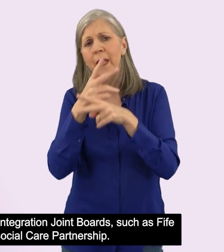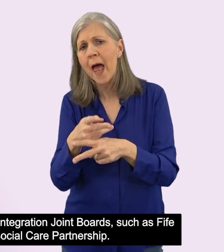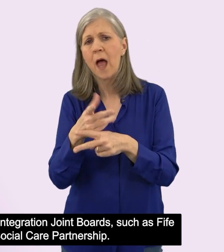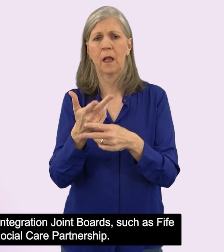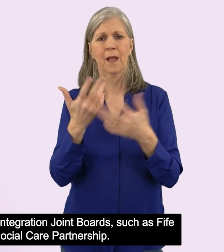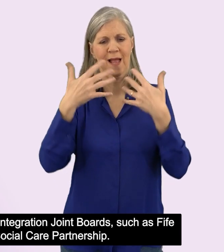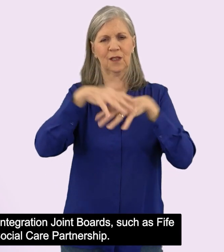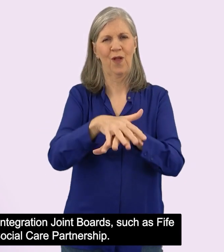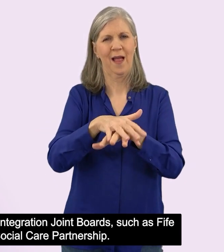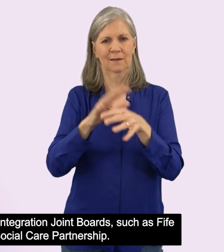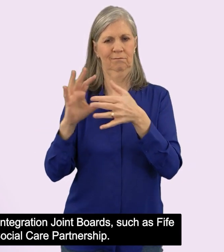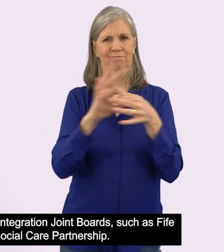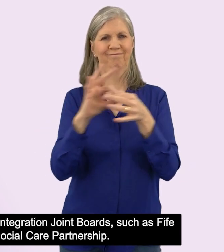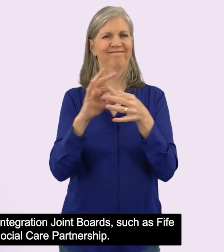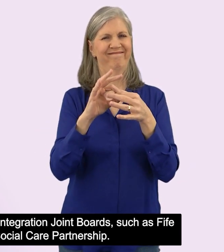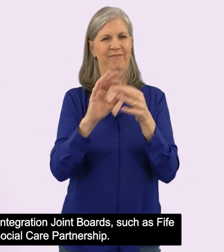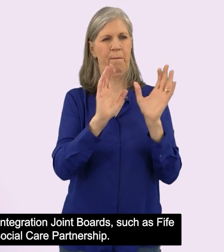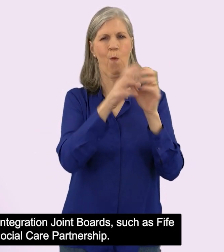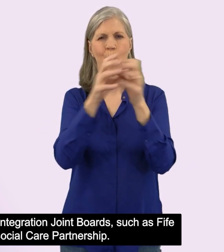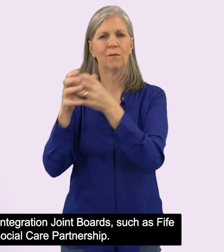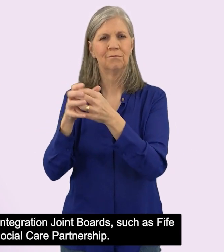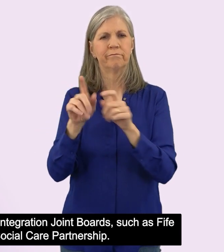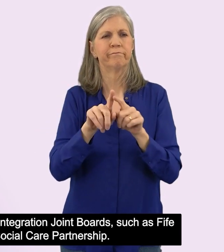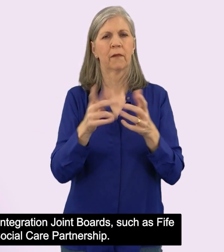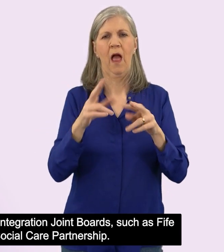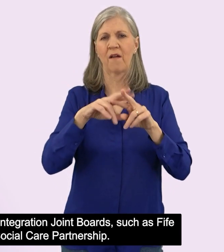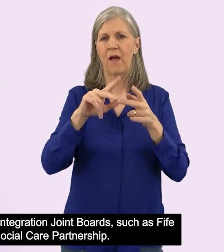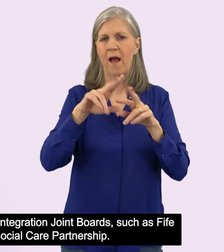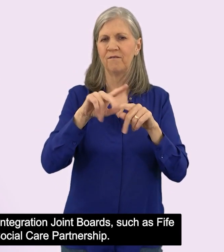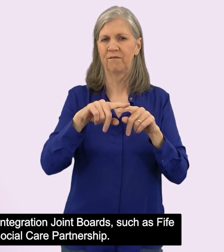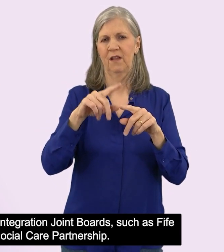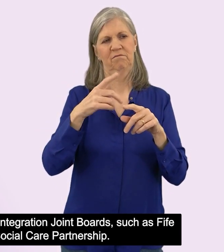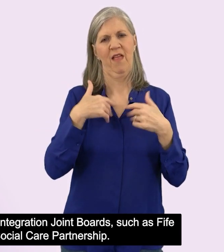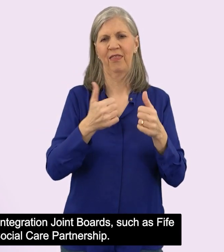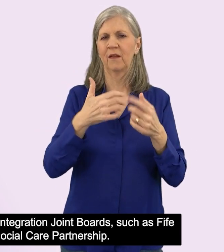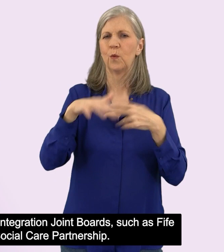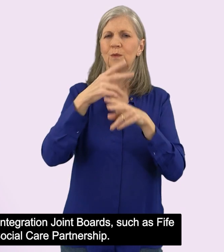And health and social care integration joint boards, such as Fife Health and Social Care Partnerships.